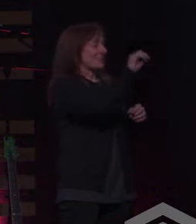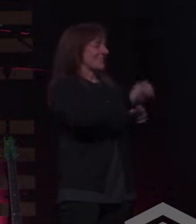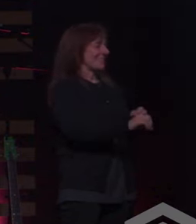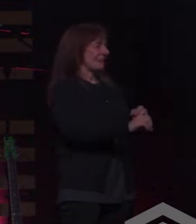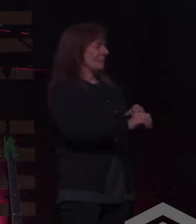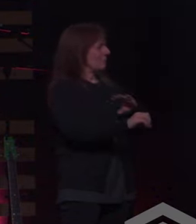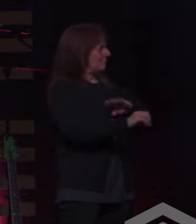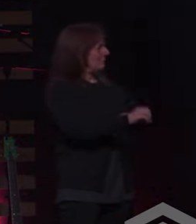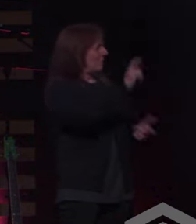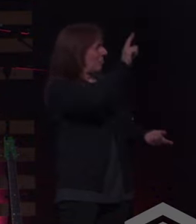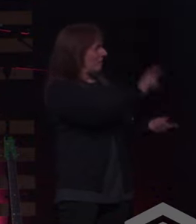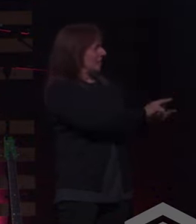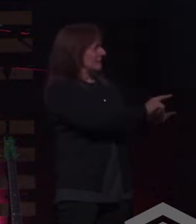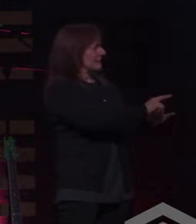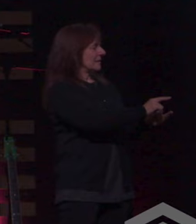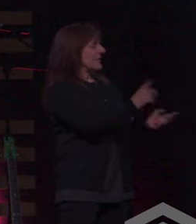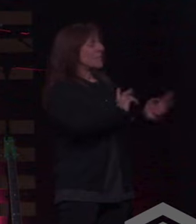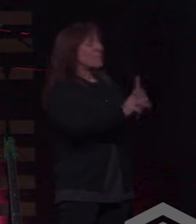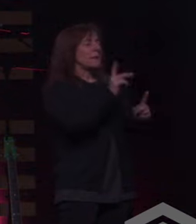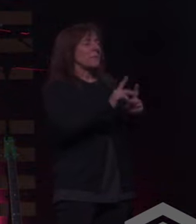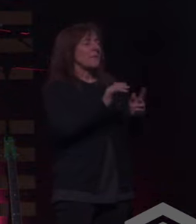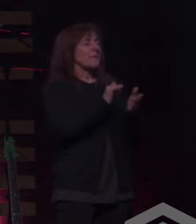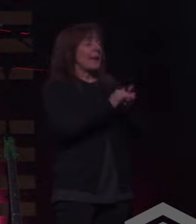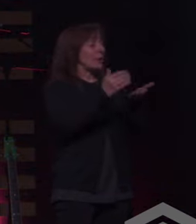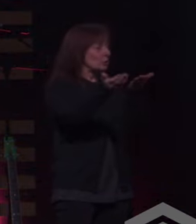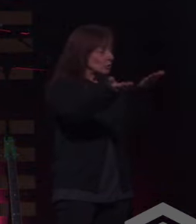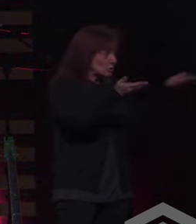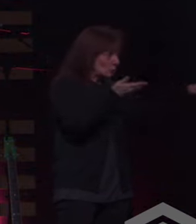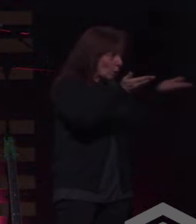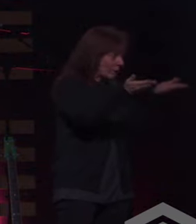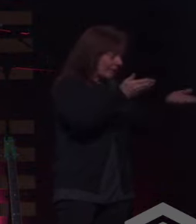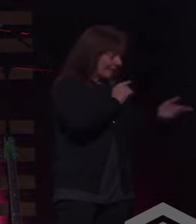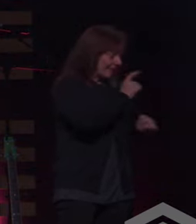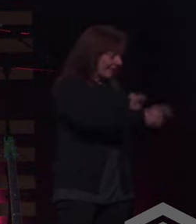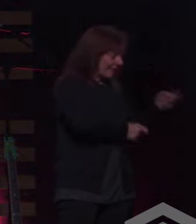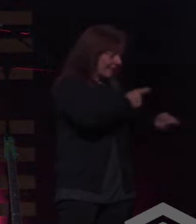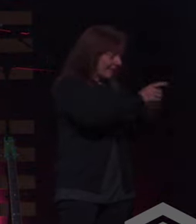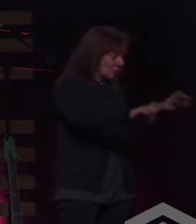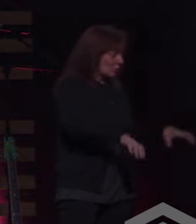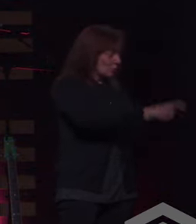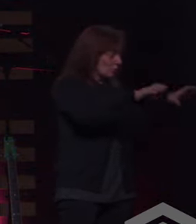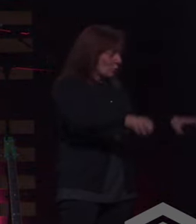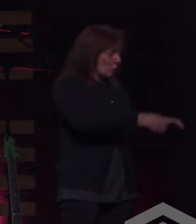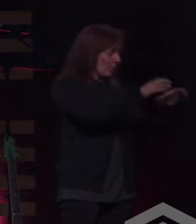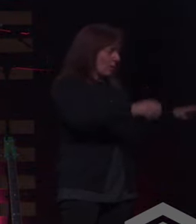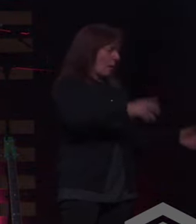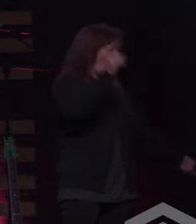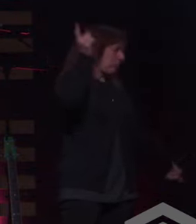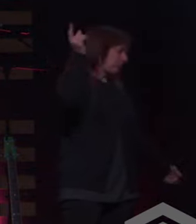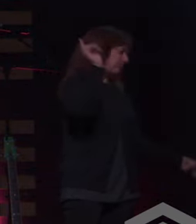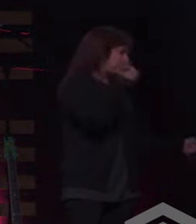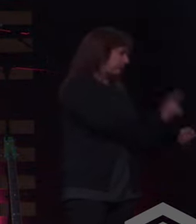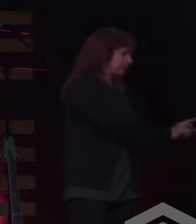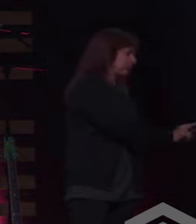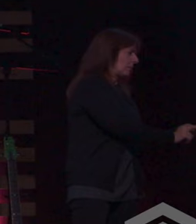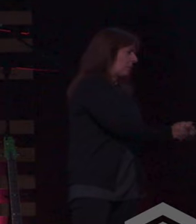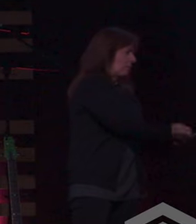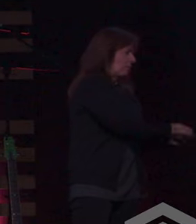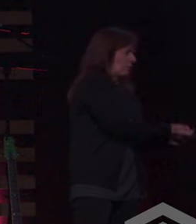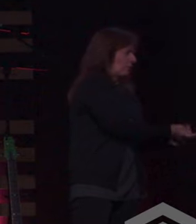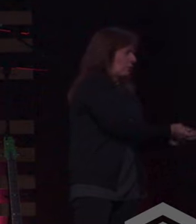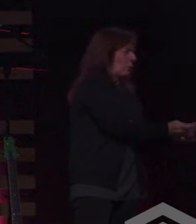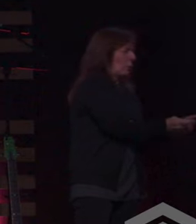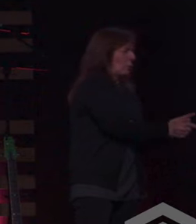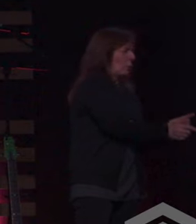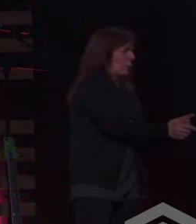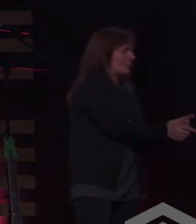average. You get to people who are actually serving and giving and doing, and it declines rapidly from there. And so it's a